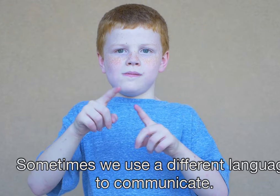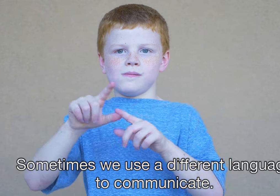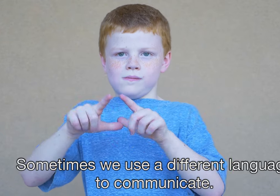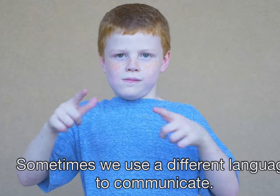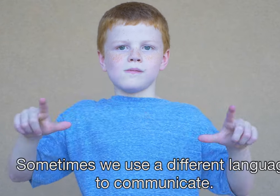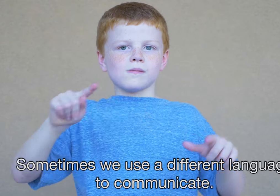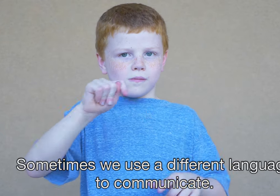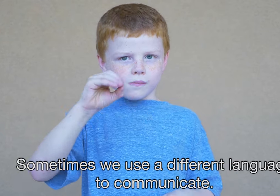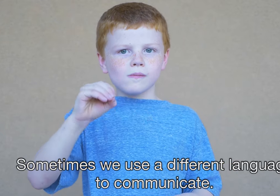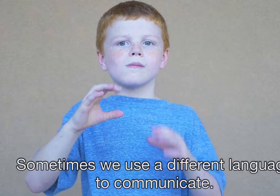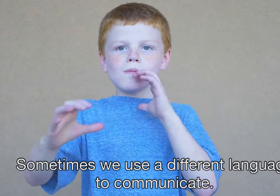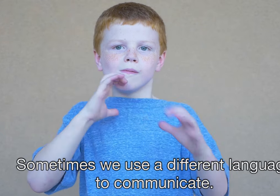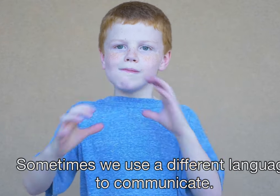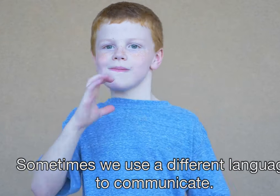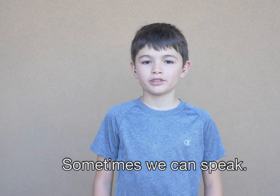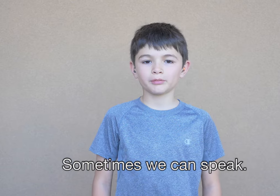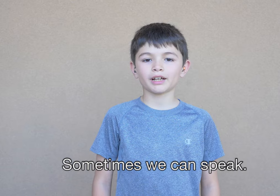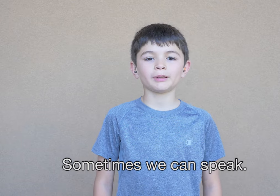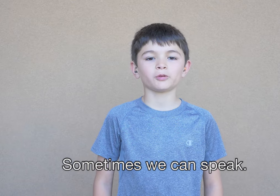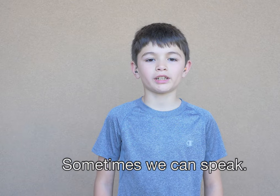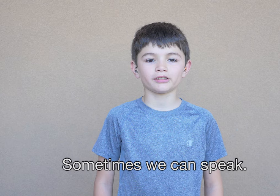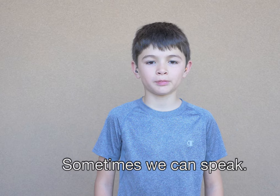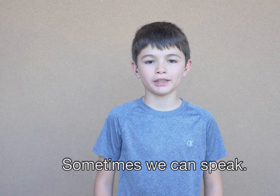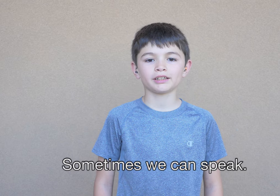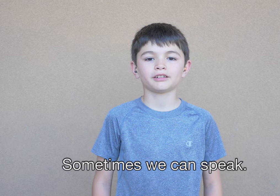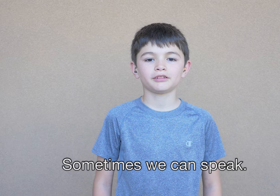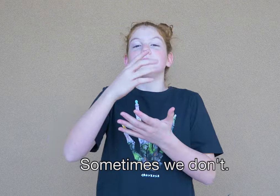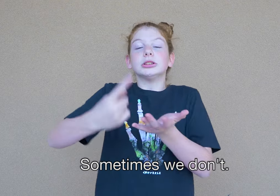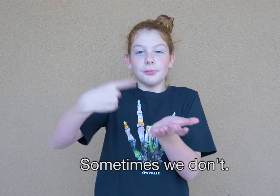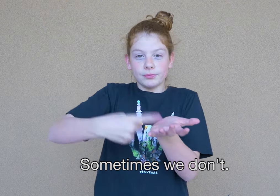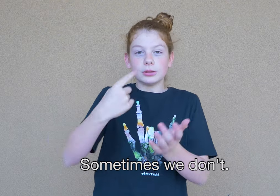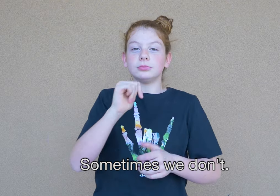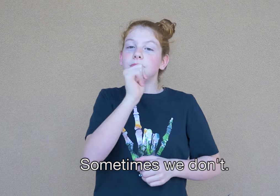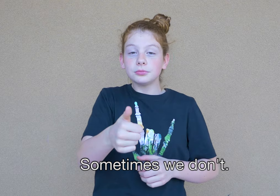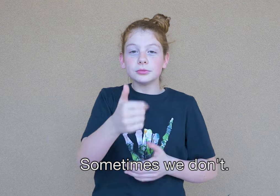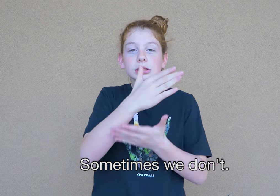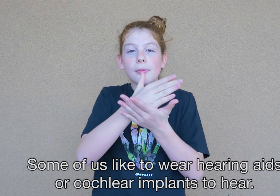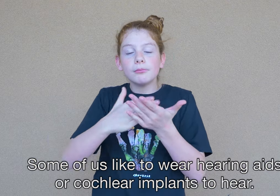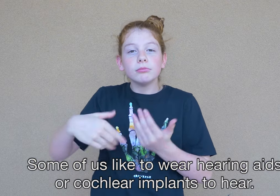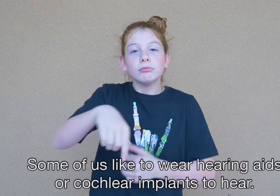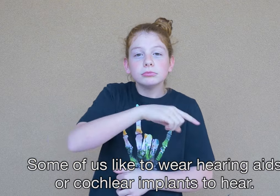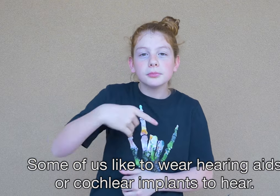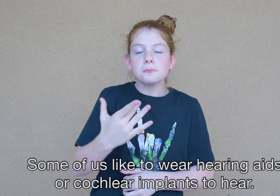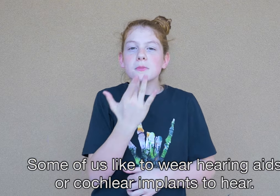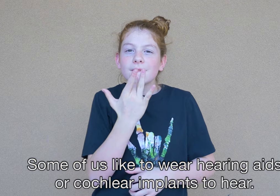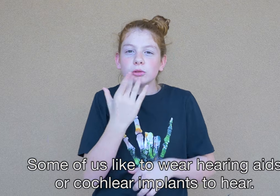language to communicate. Sometimes we can speak. Sometimes we don't. Some of us like to wear